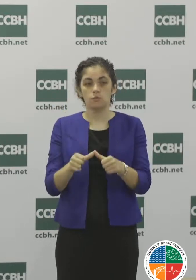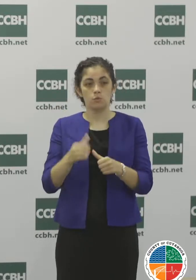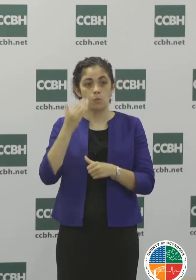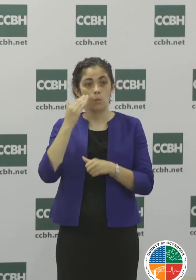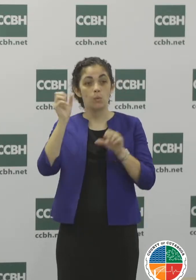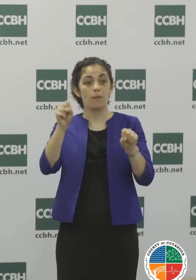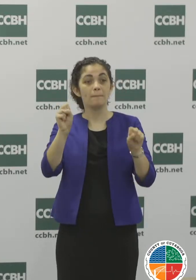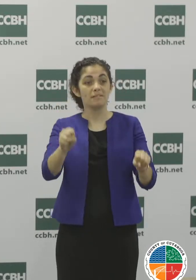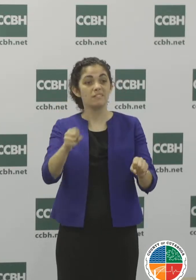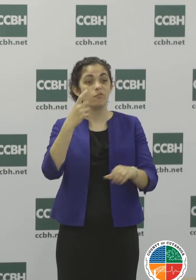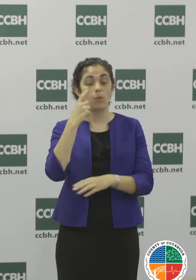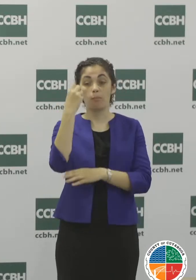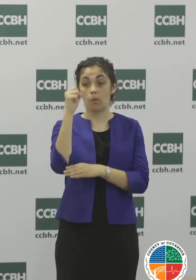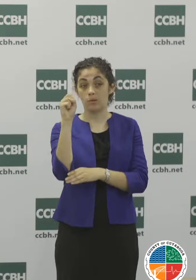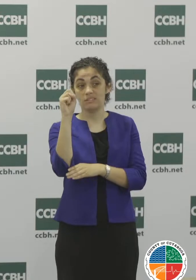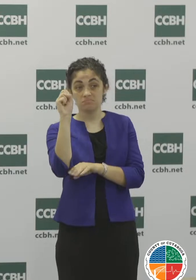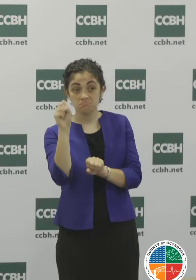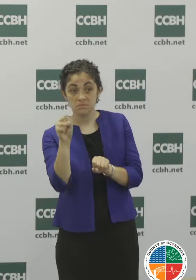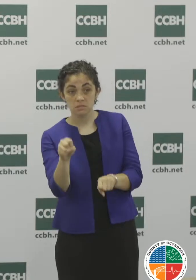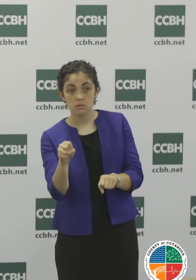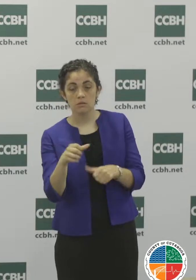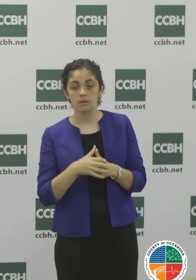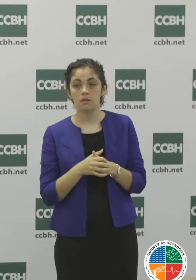the ability of protesters to